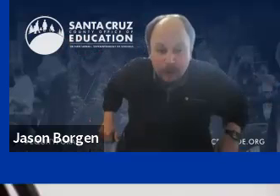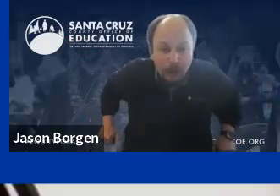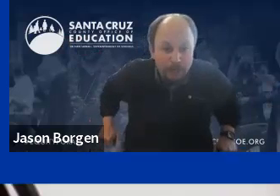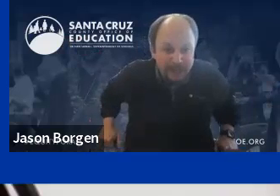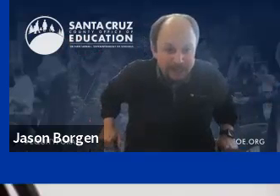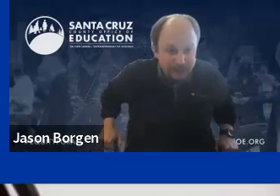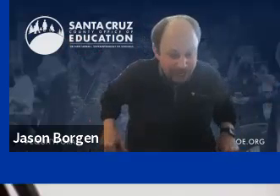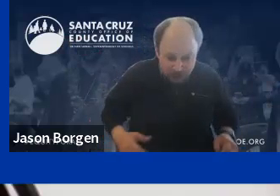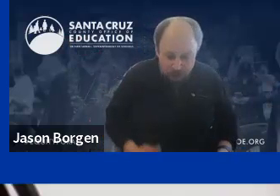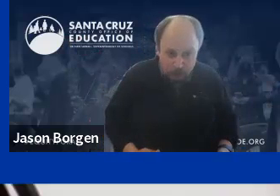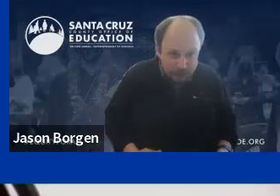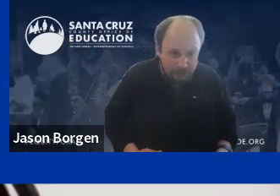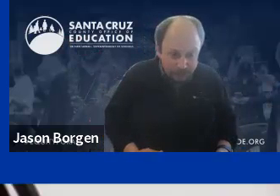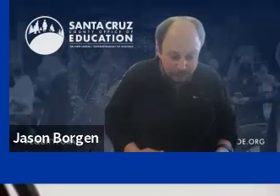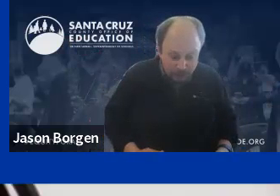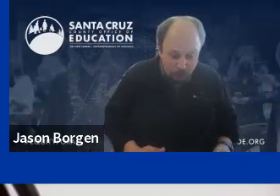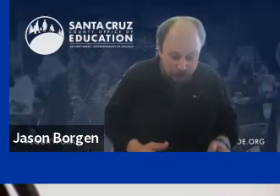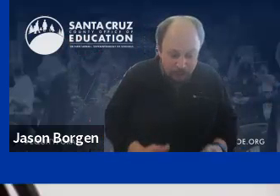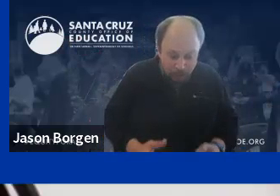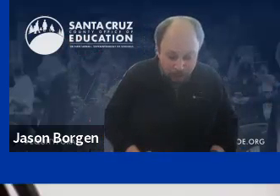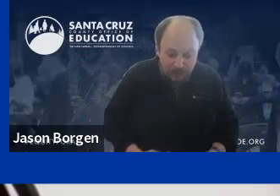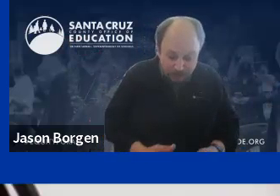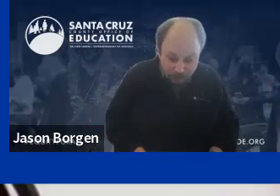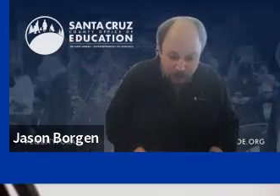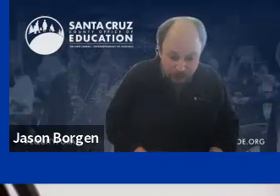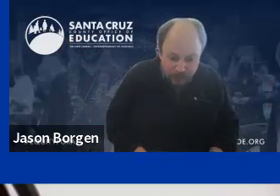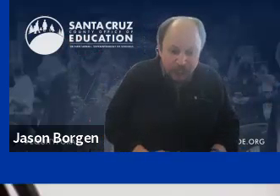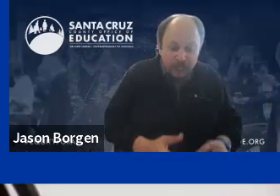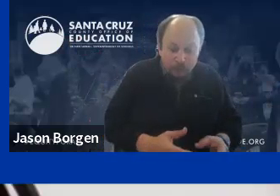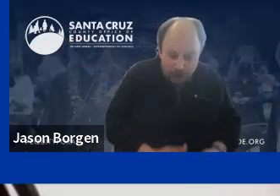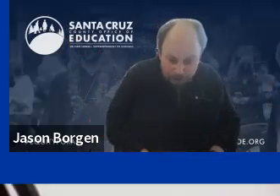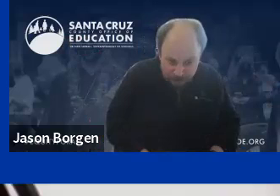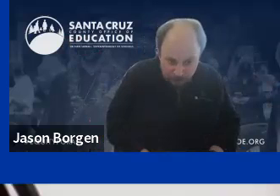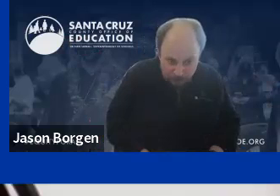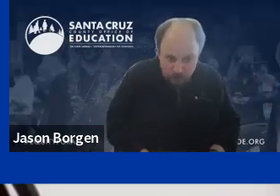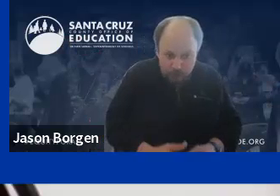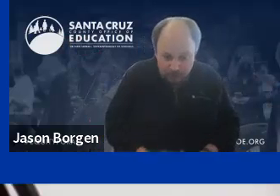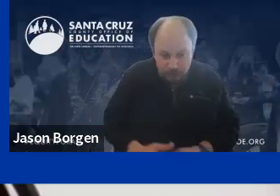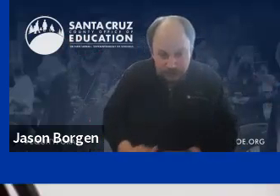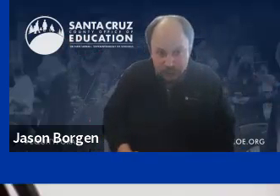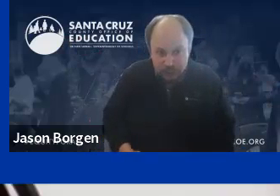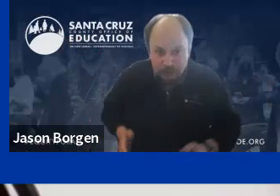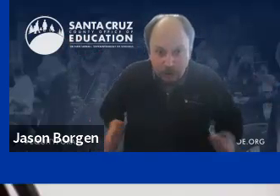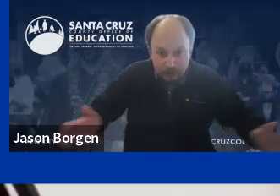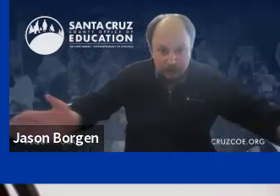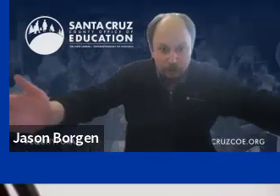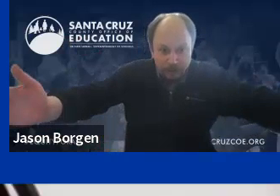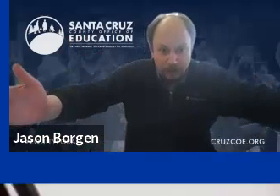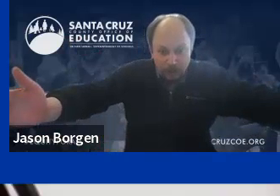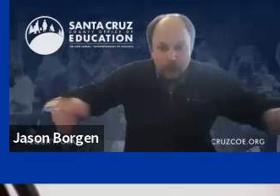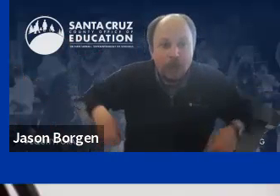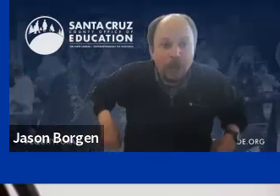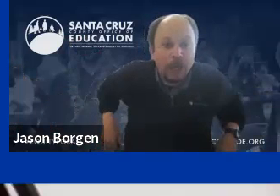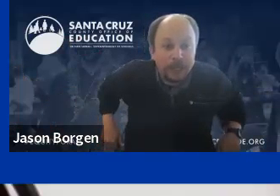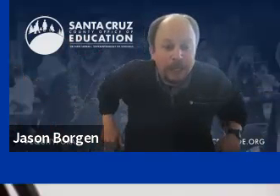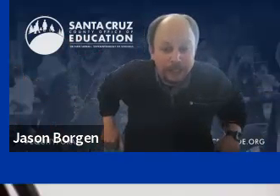paradigm because you can't just do it one time only. You have to really do it with these partners, with these organizations, to move all the peer groups